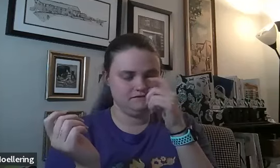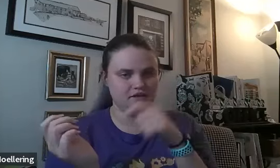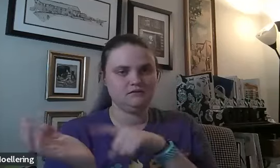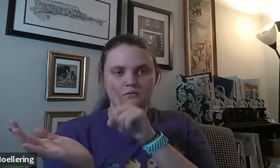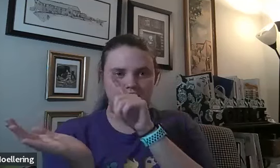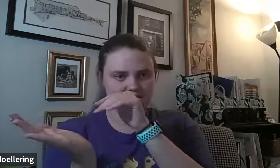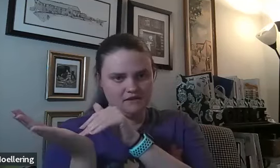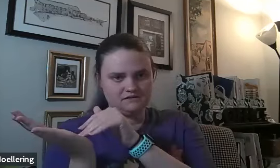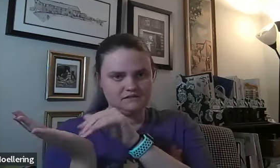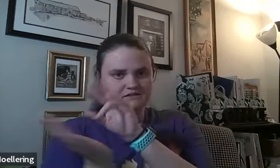1,750,